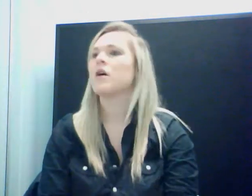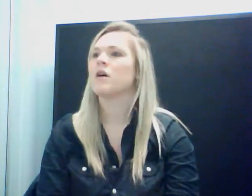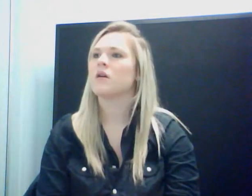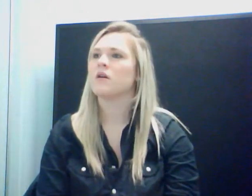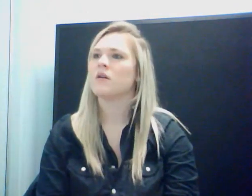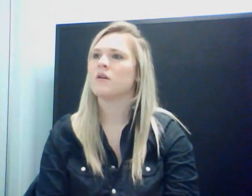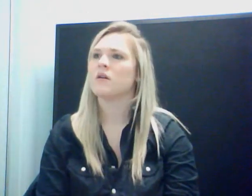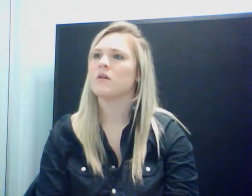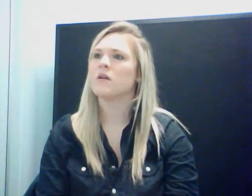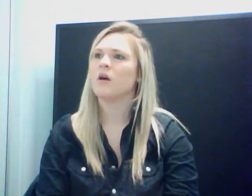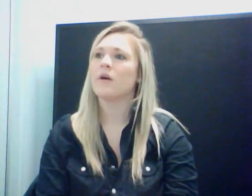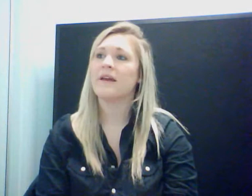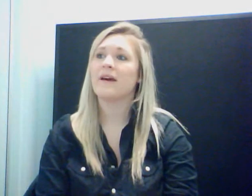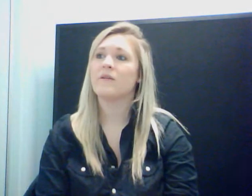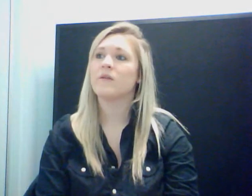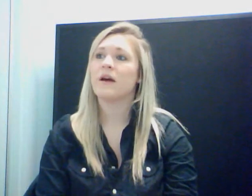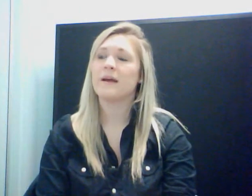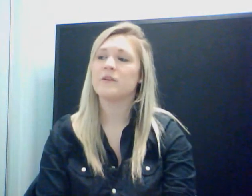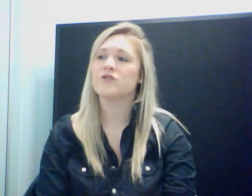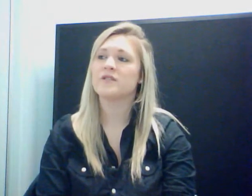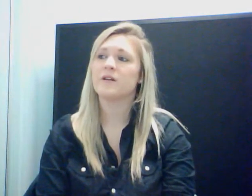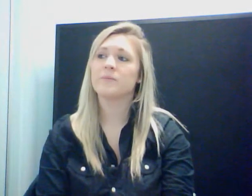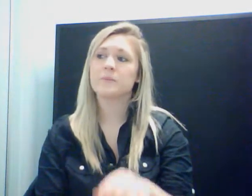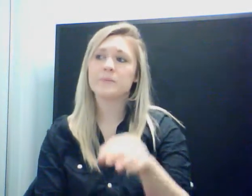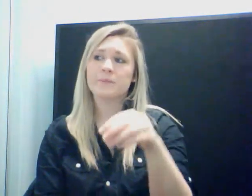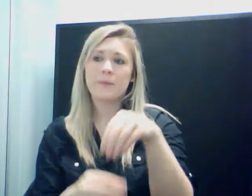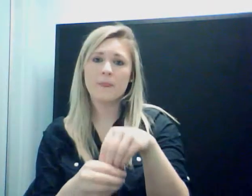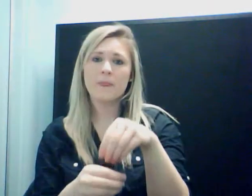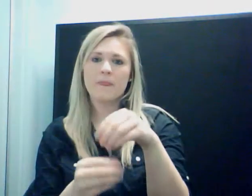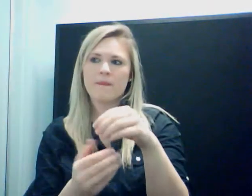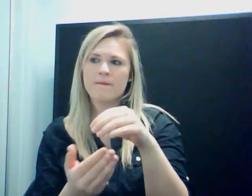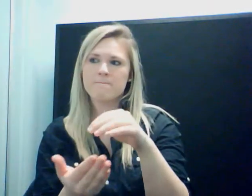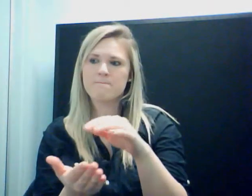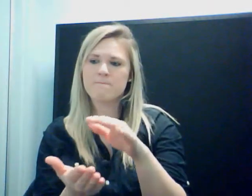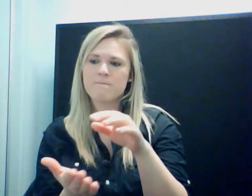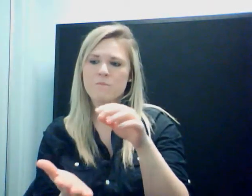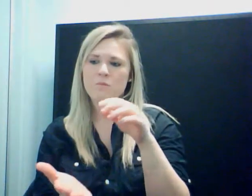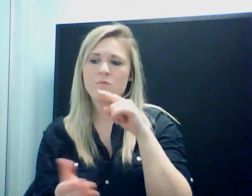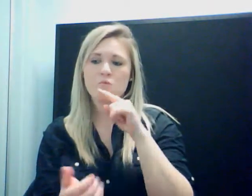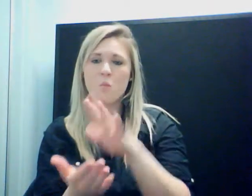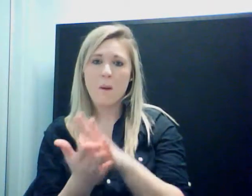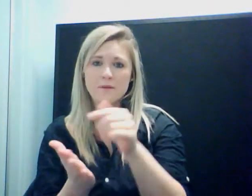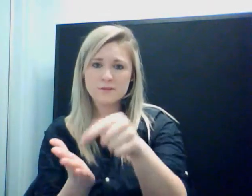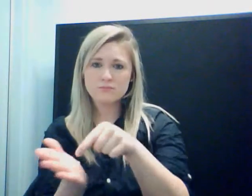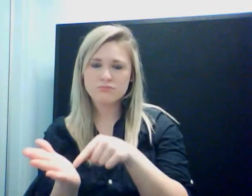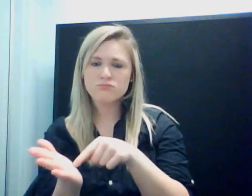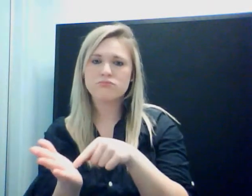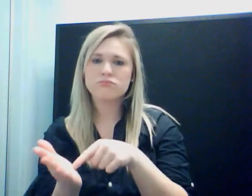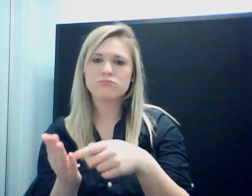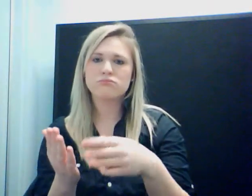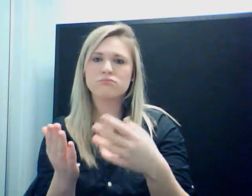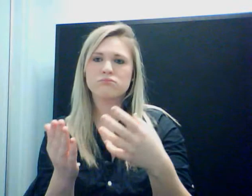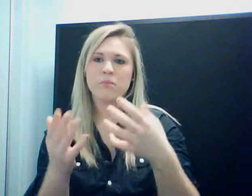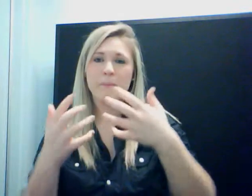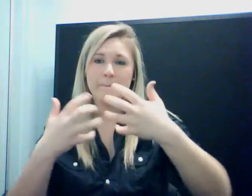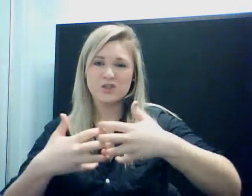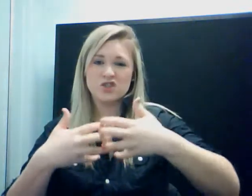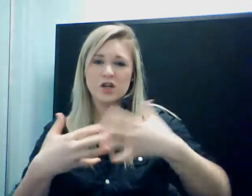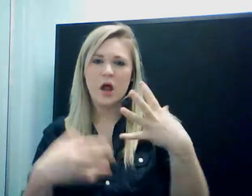Okay, in our contract we have a lot of things that are standard, and virtually all the appliances are included with